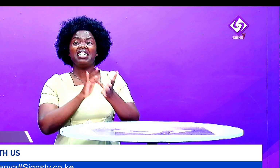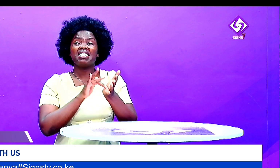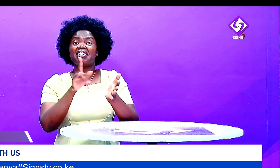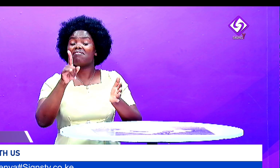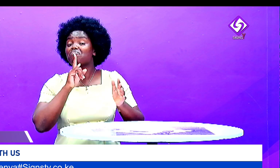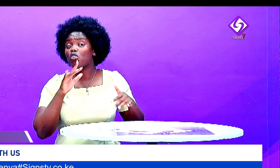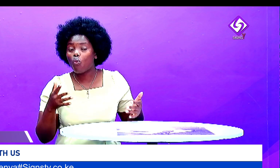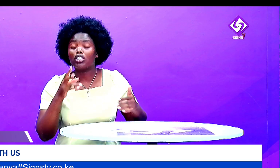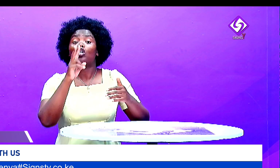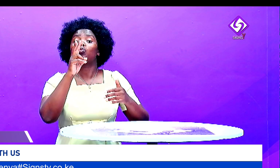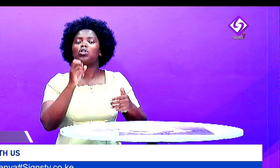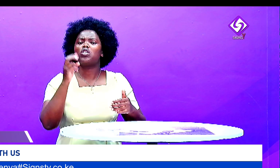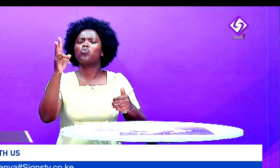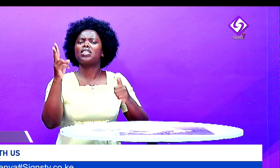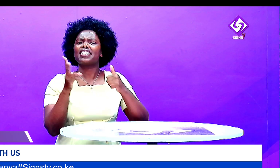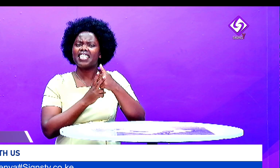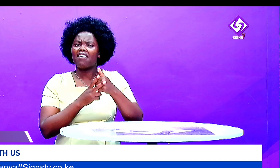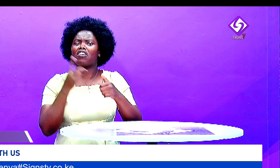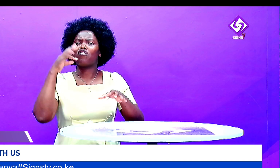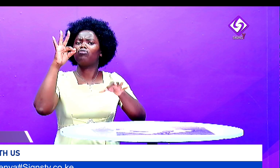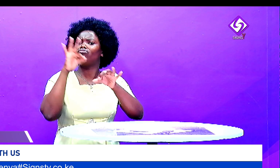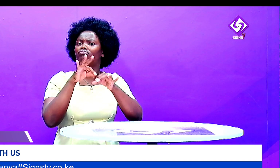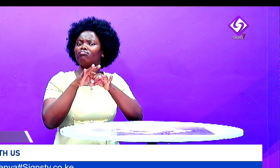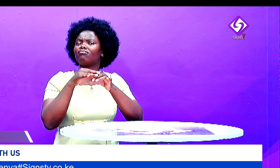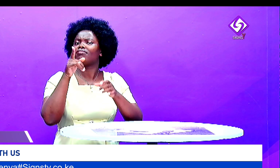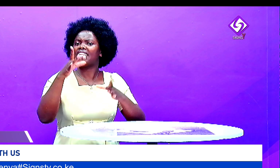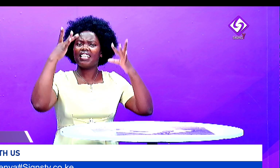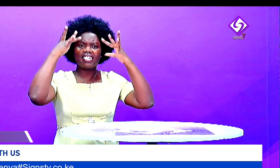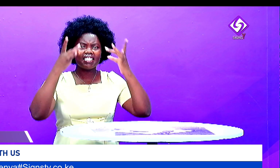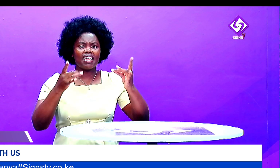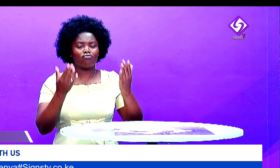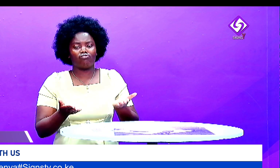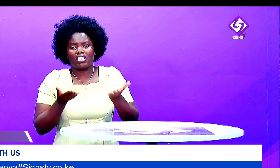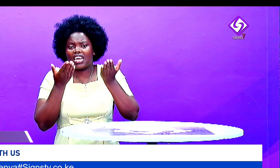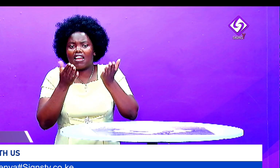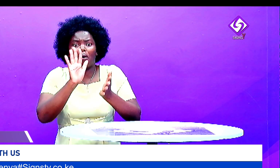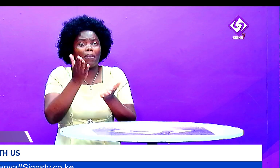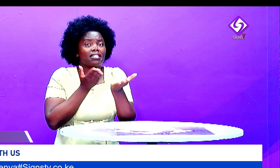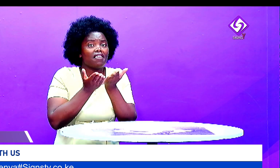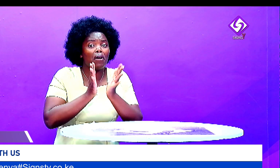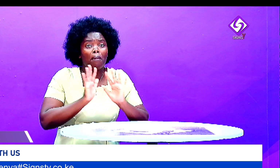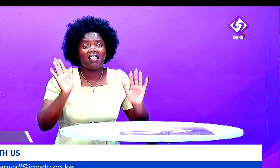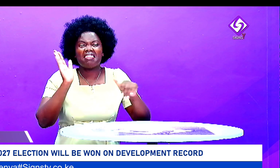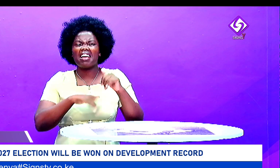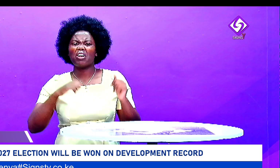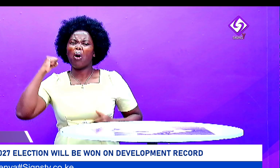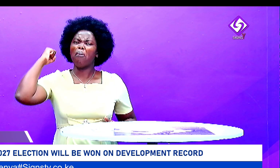that the 2027 general election will be decided strictly by delivery of